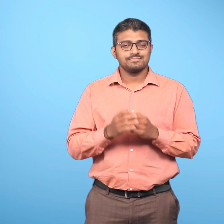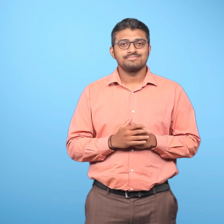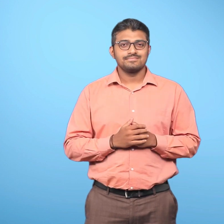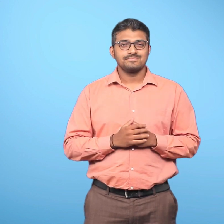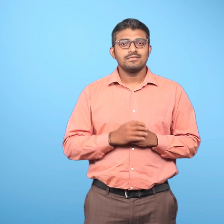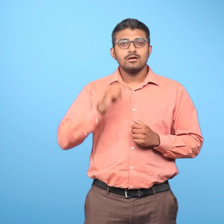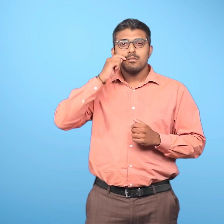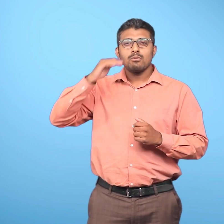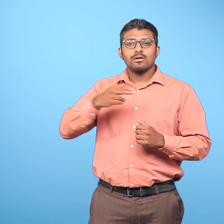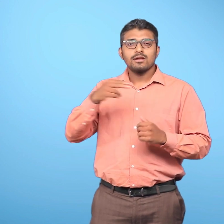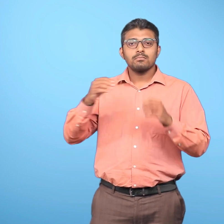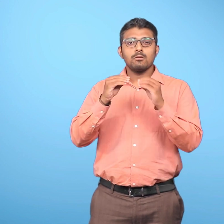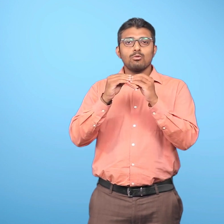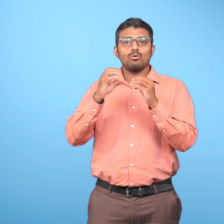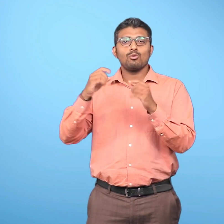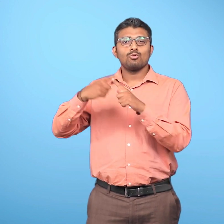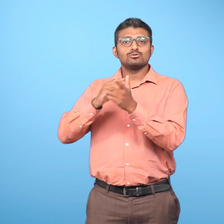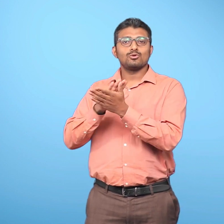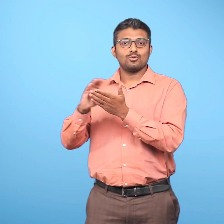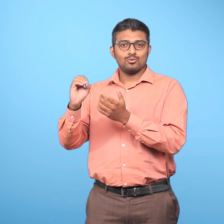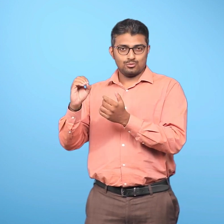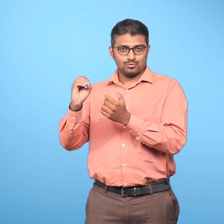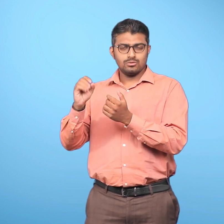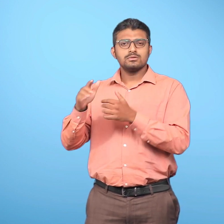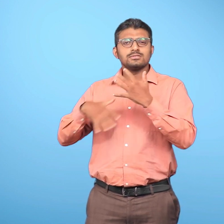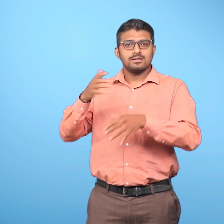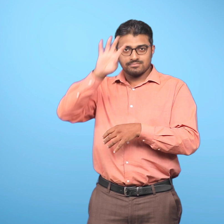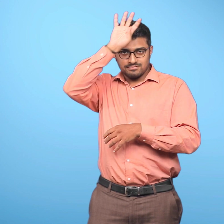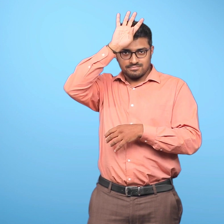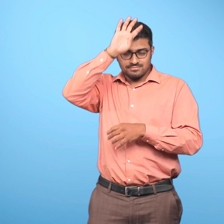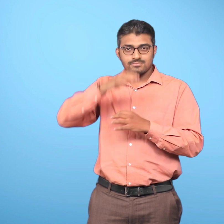Bojo has often noticed